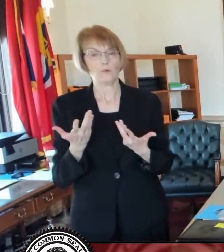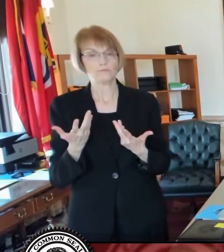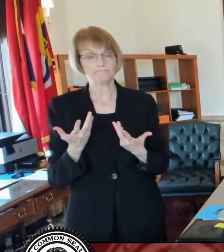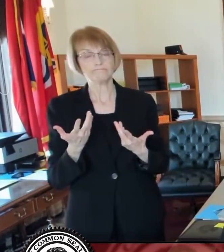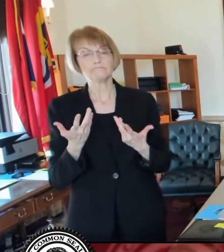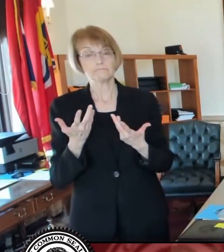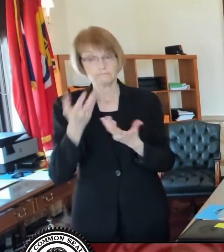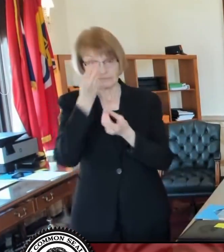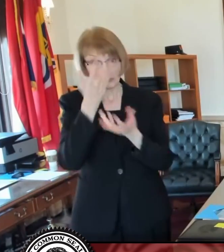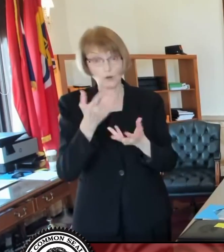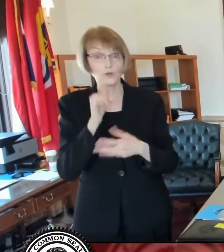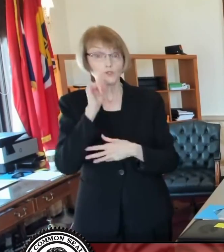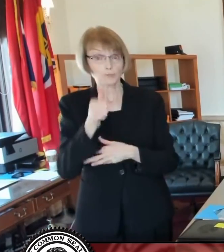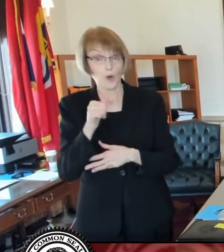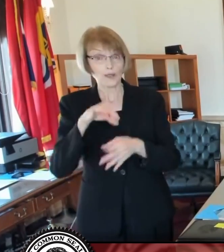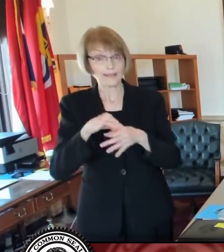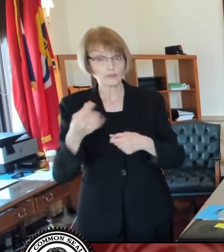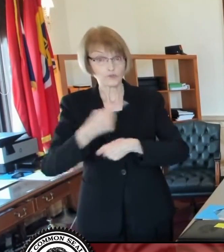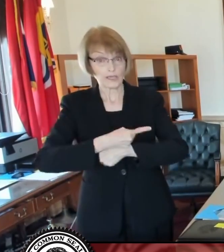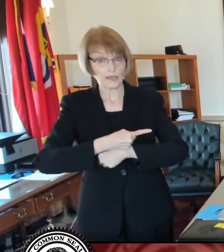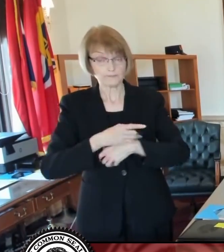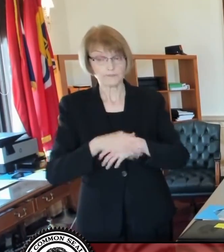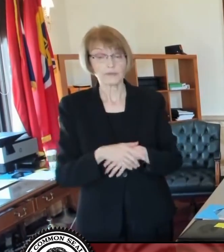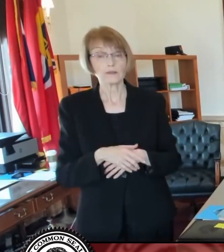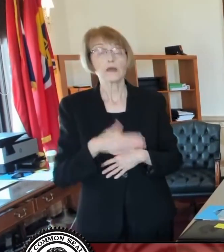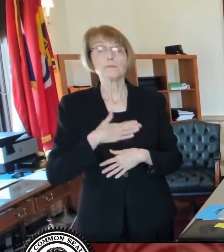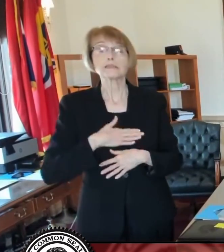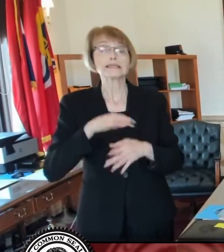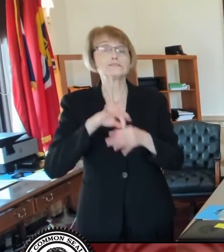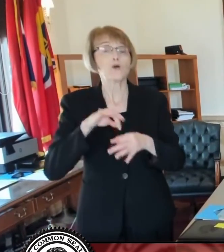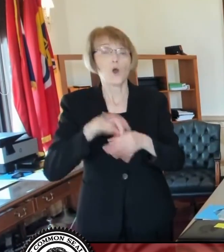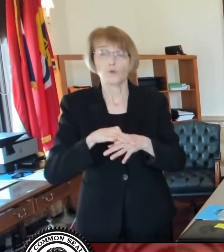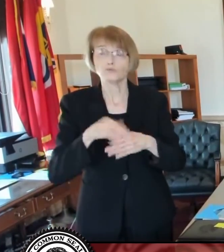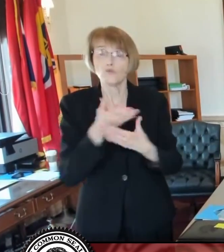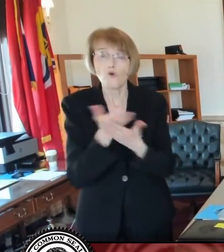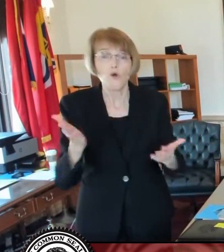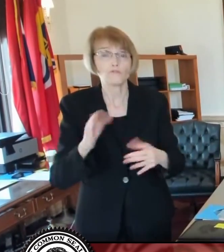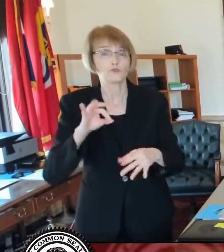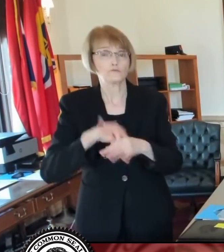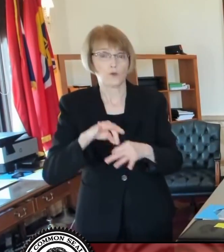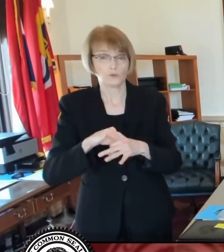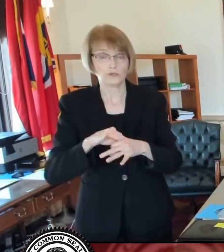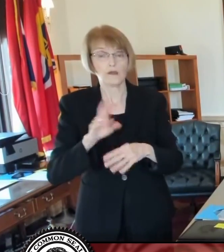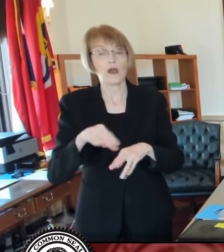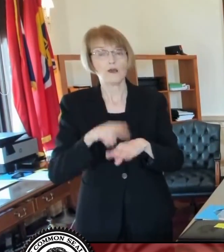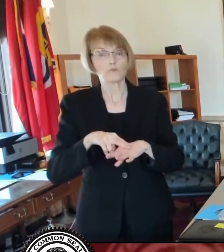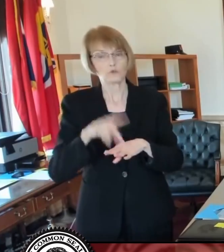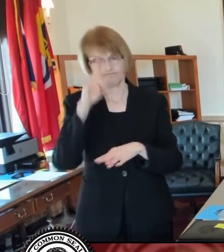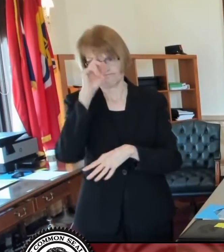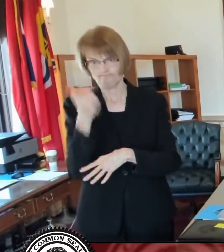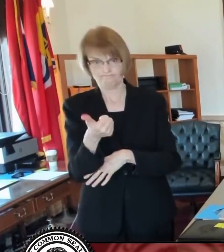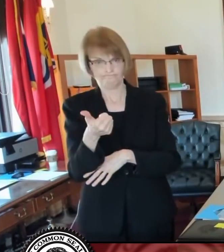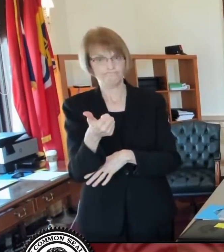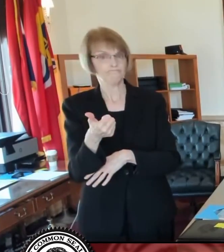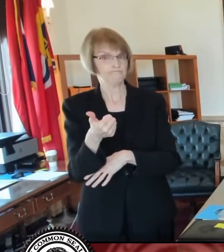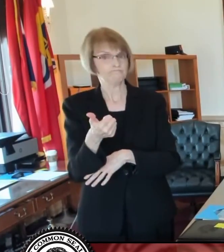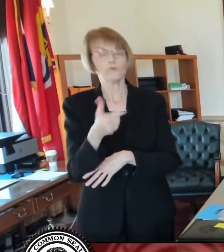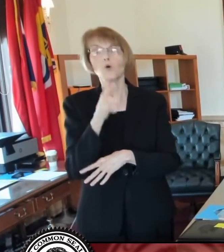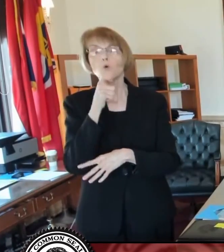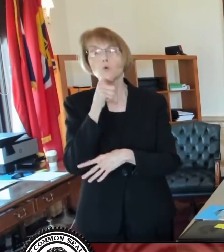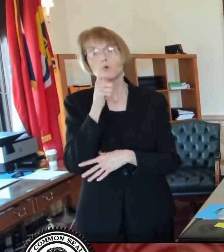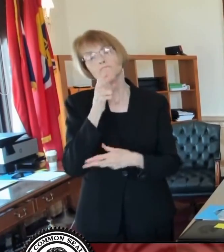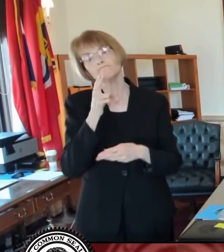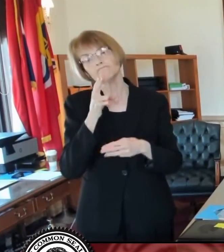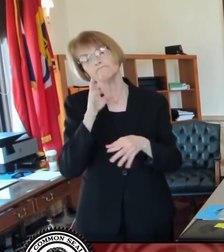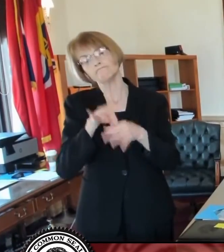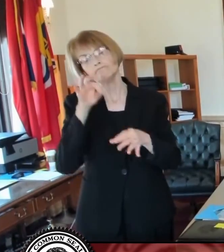which is that tomorrow's election day. Everybody vote, of course. You'll decide who you want to vote for, but